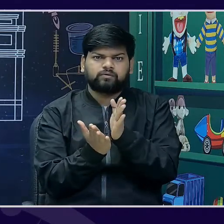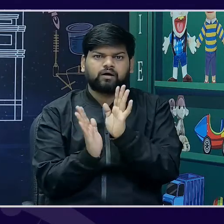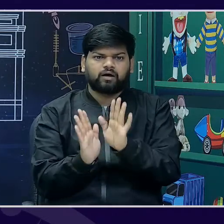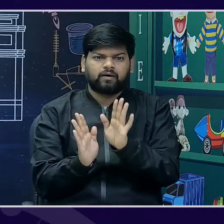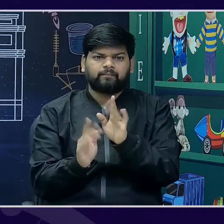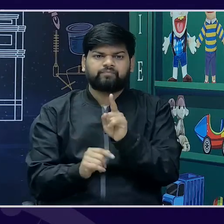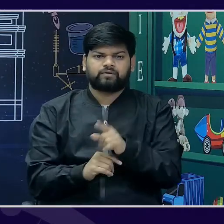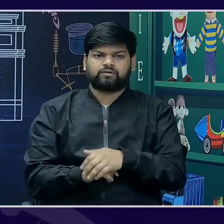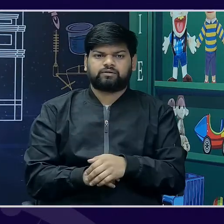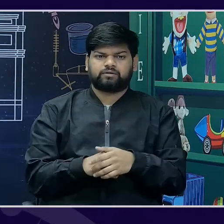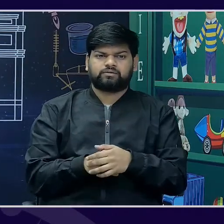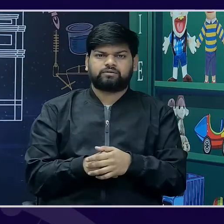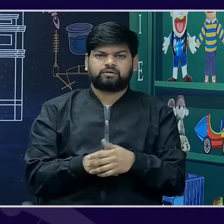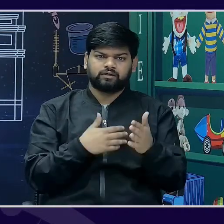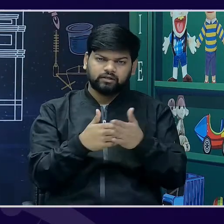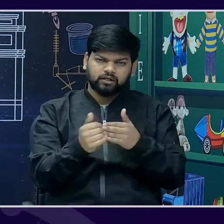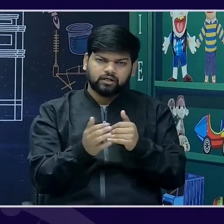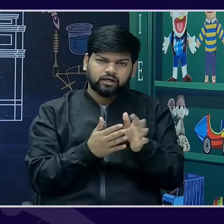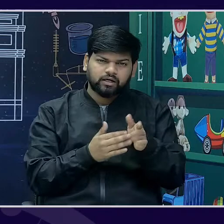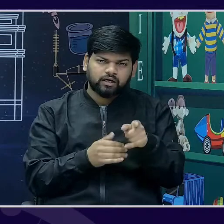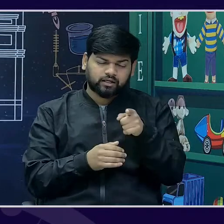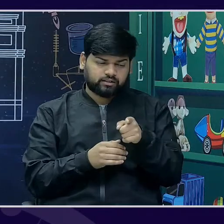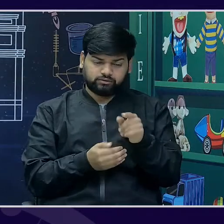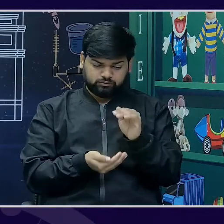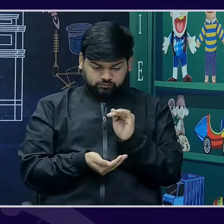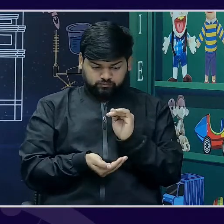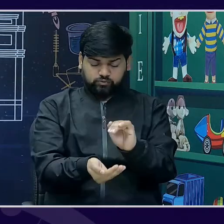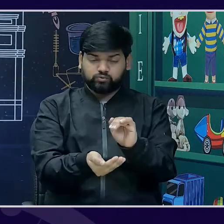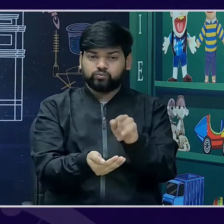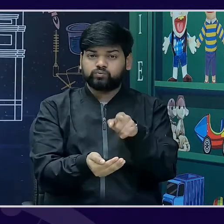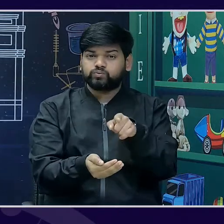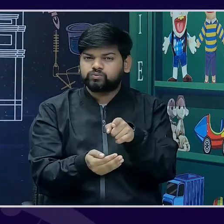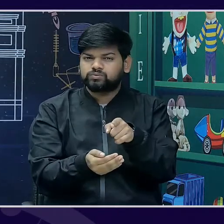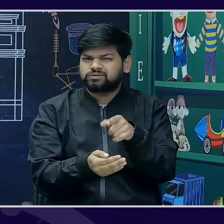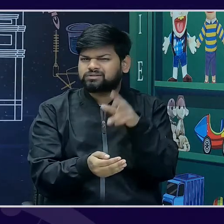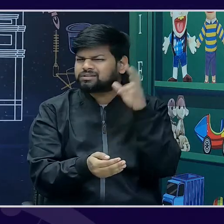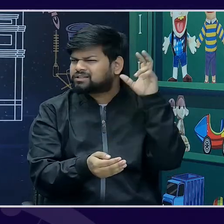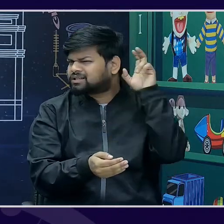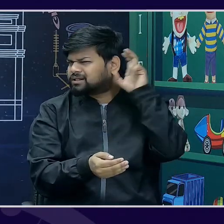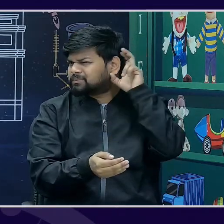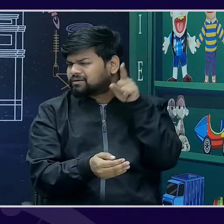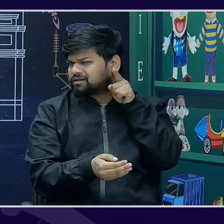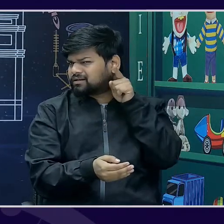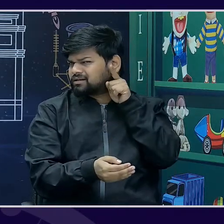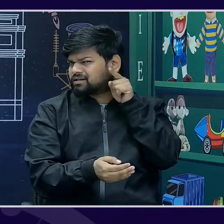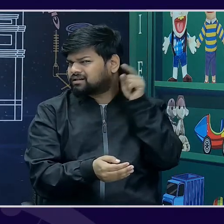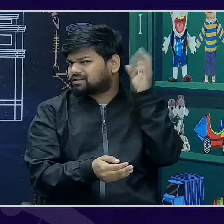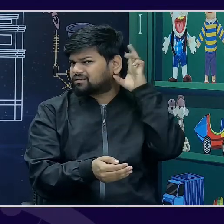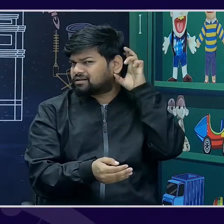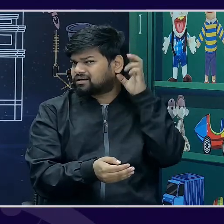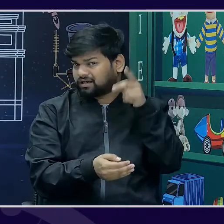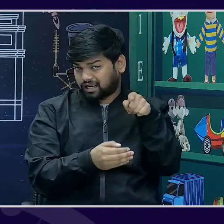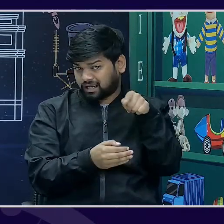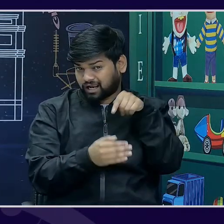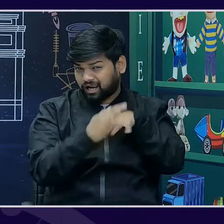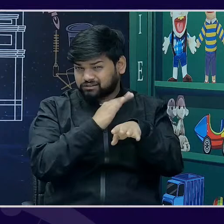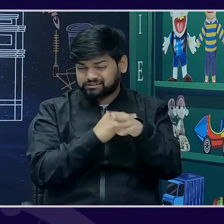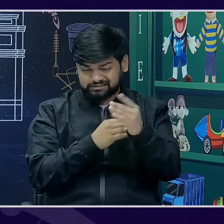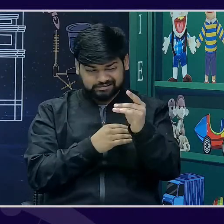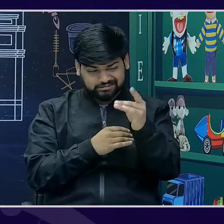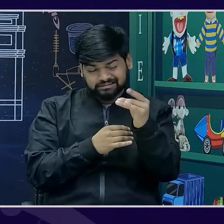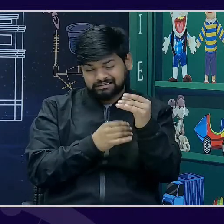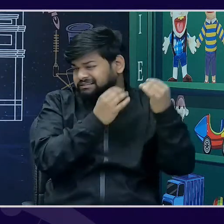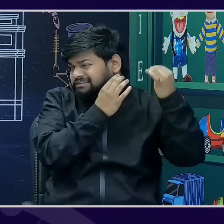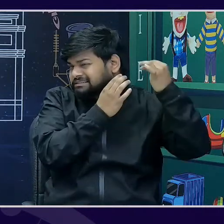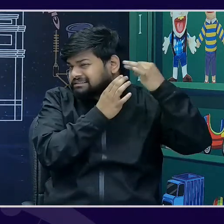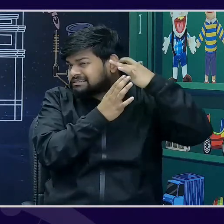no canal or no pinna, so or some fluid in the ear, those are the factors which can be